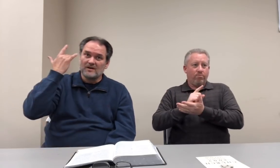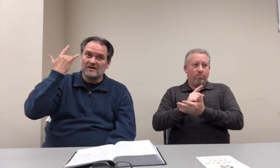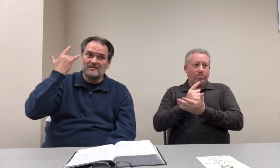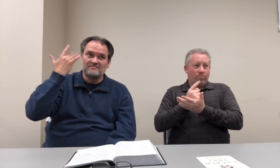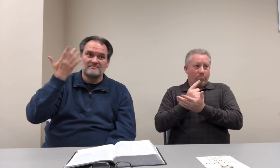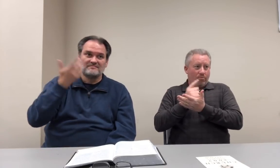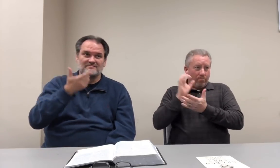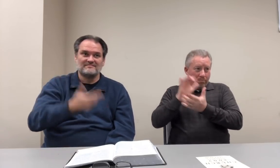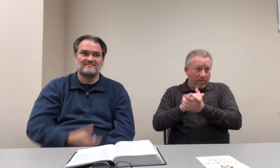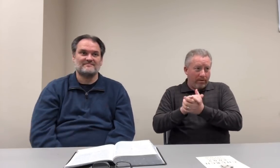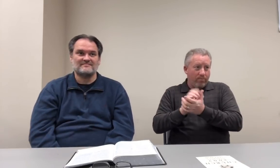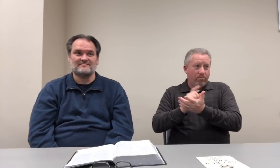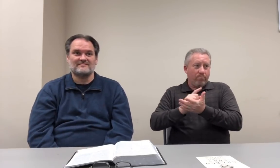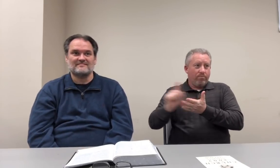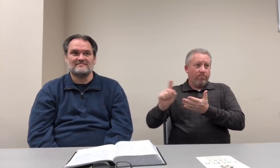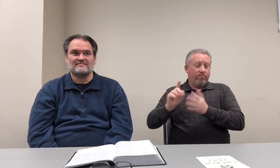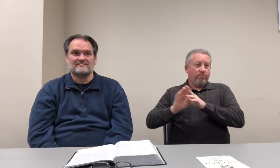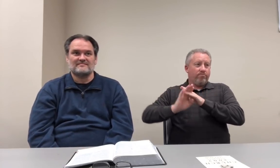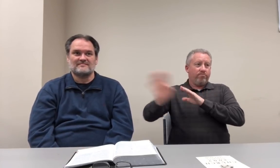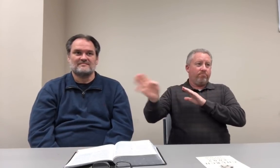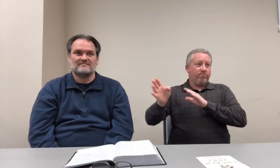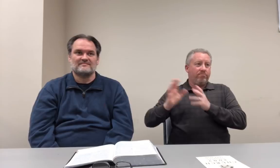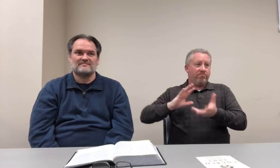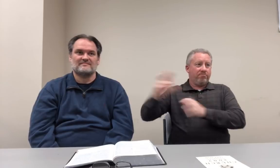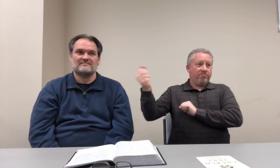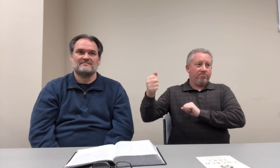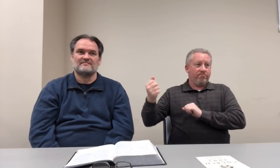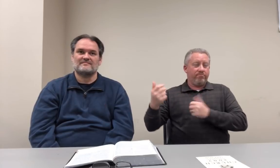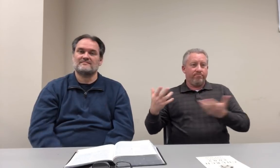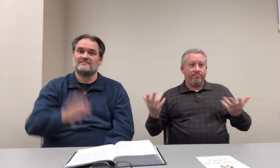They think that on that day, God will be mutable.